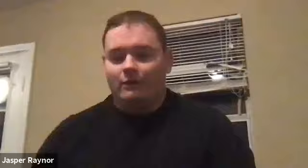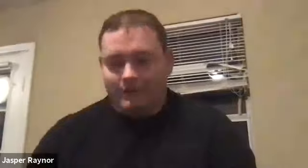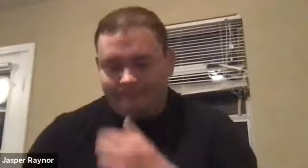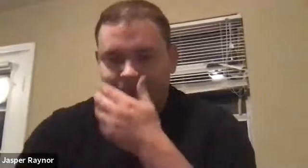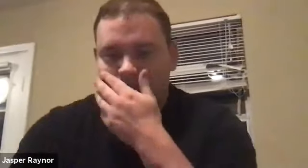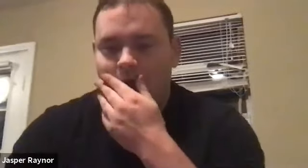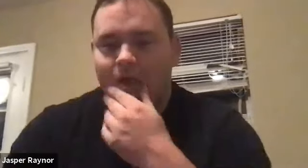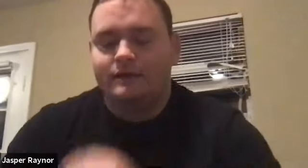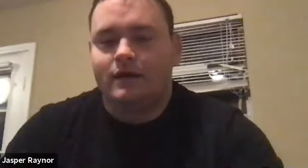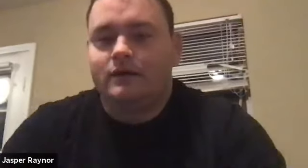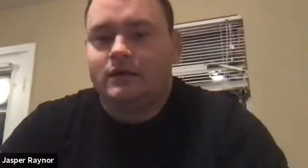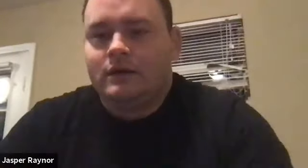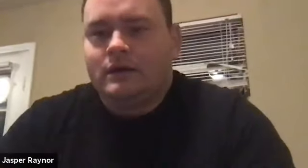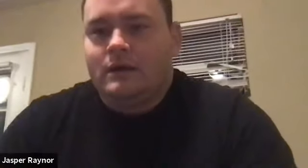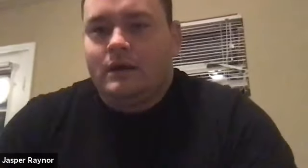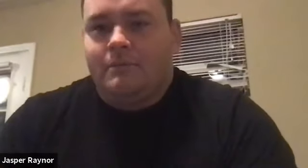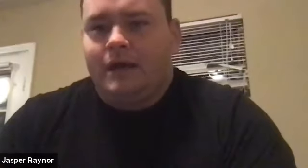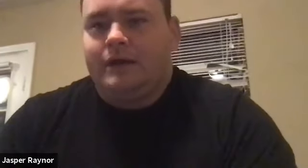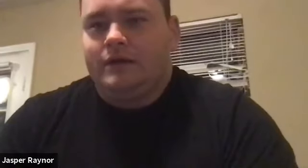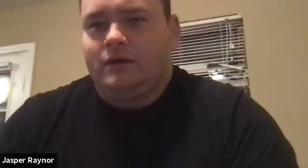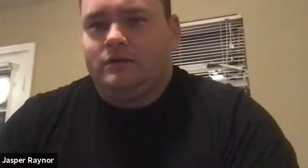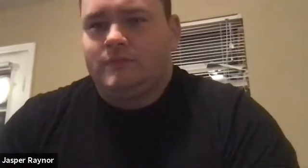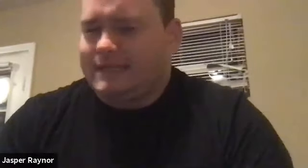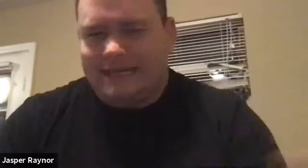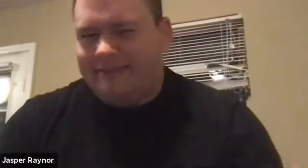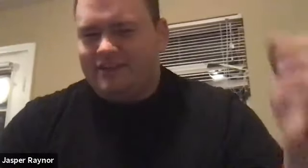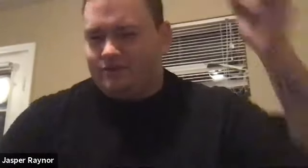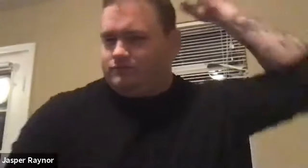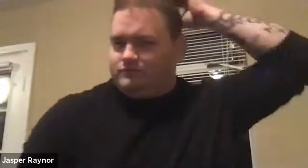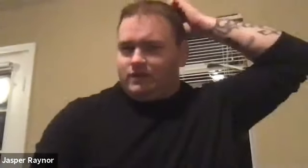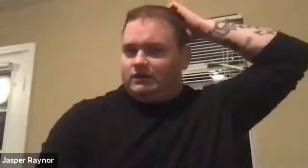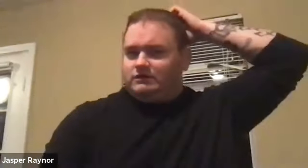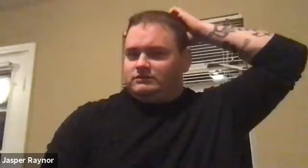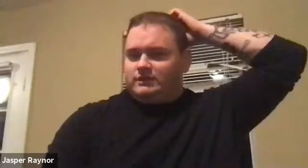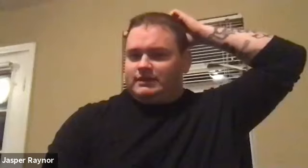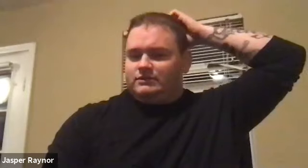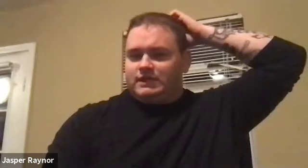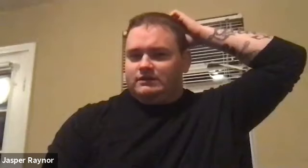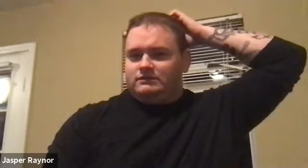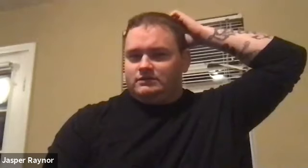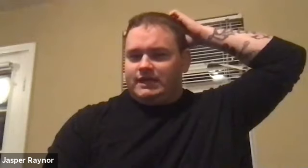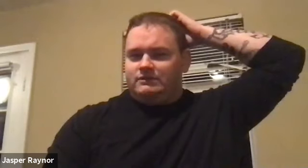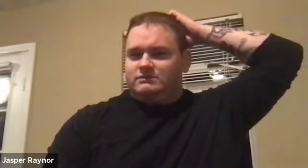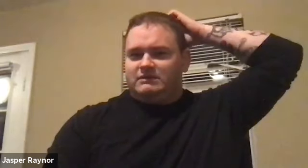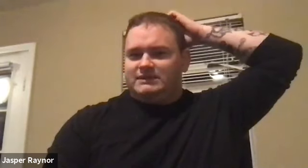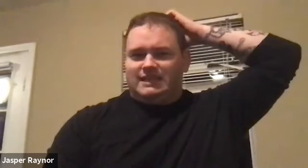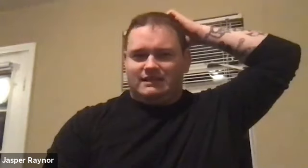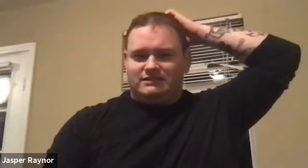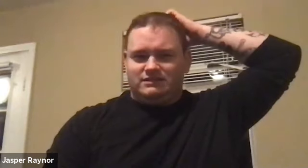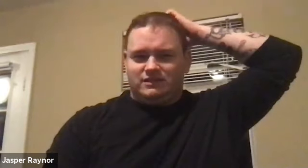way. And but like I said, I think you said Katie was about to be 10,